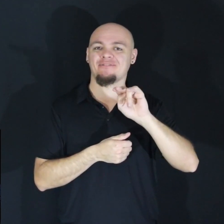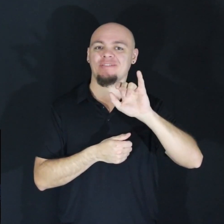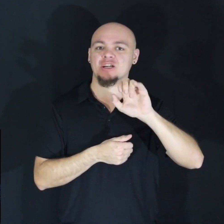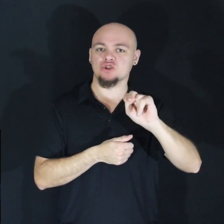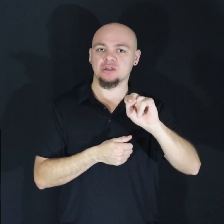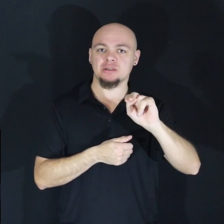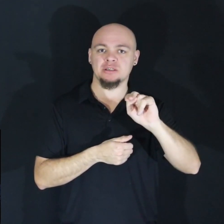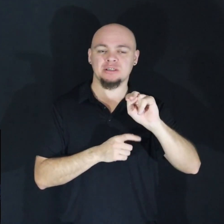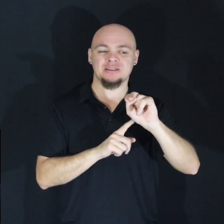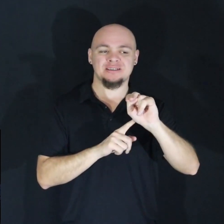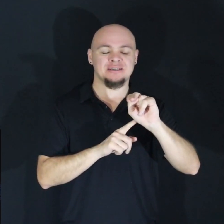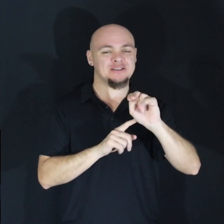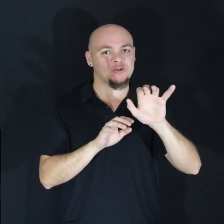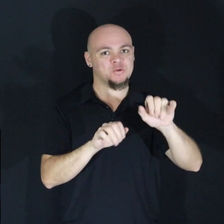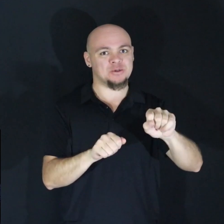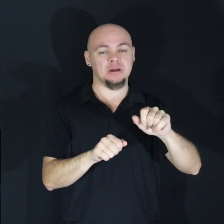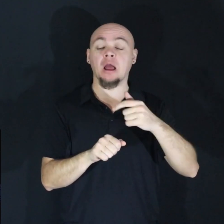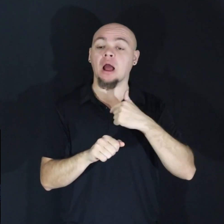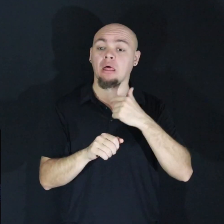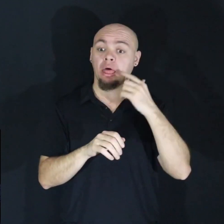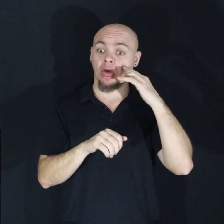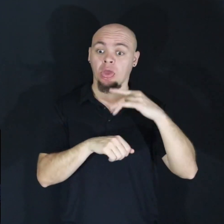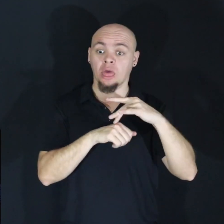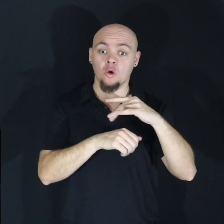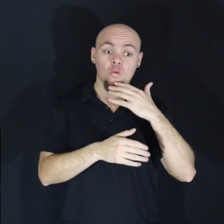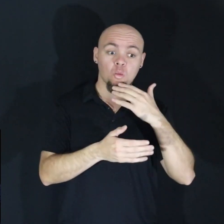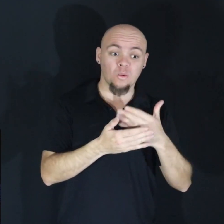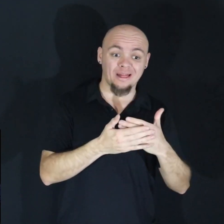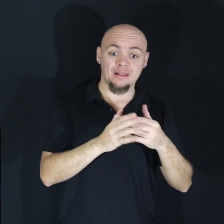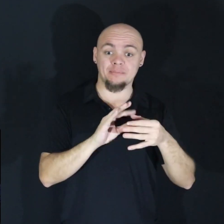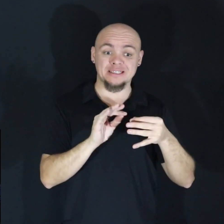well and that my message got across well.